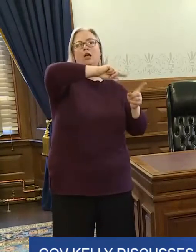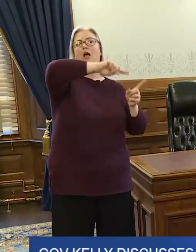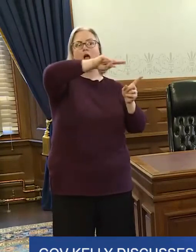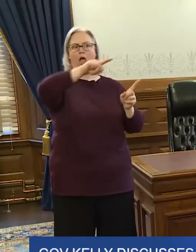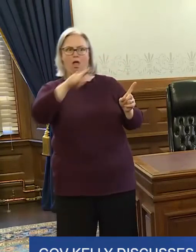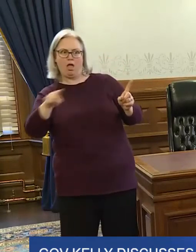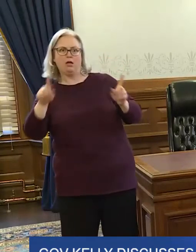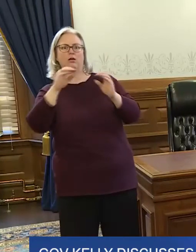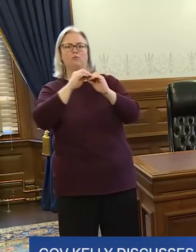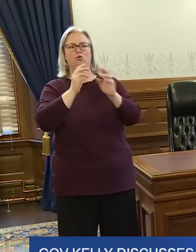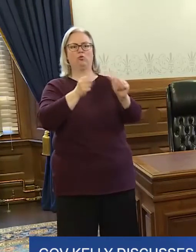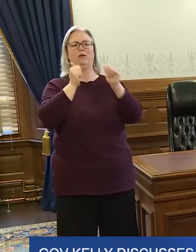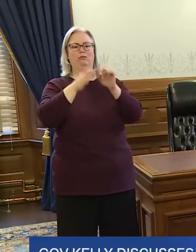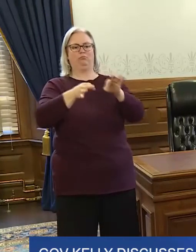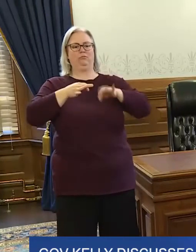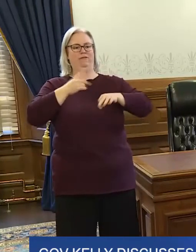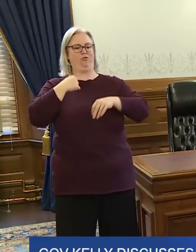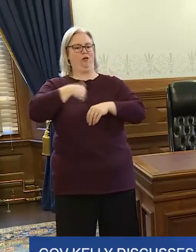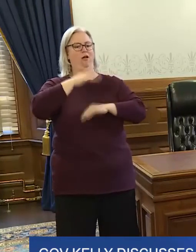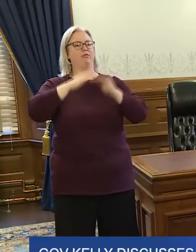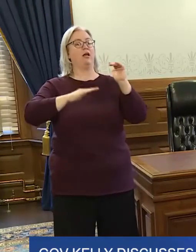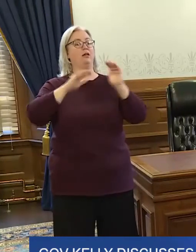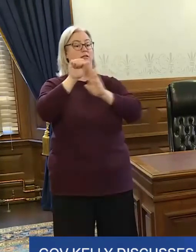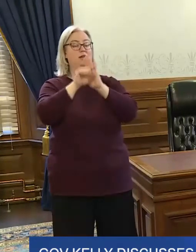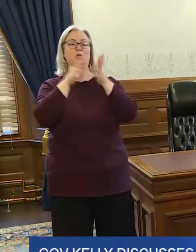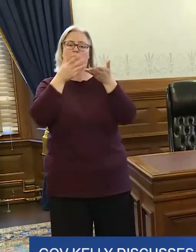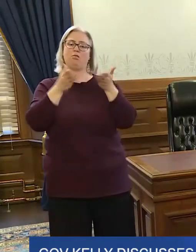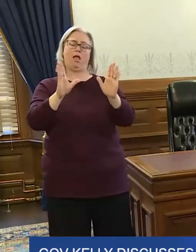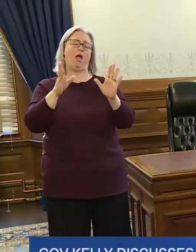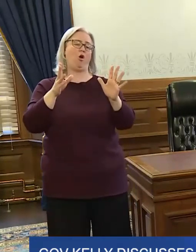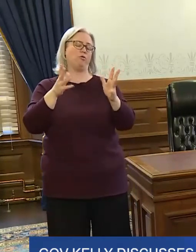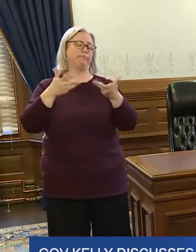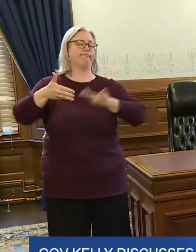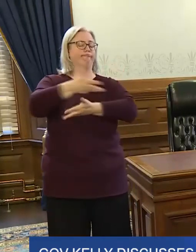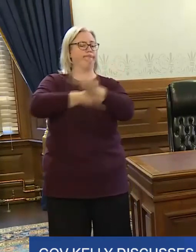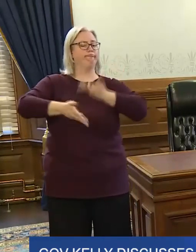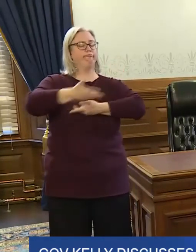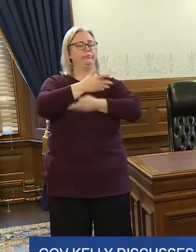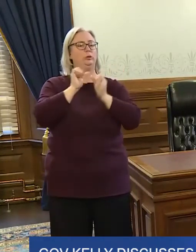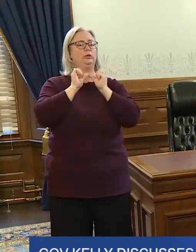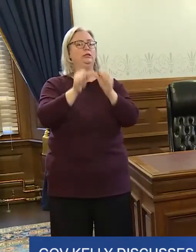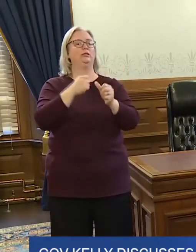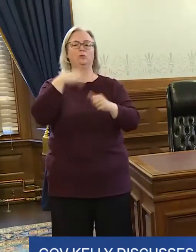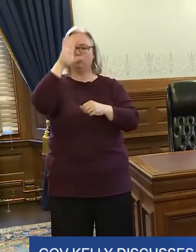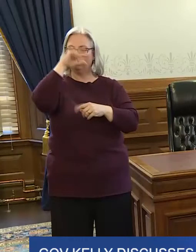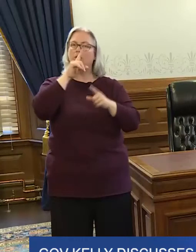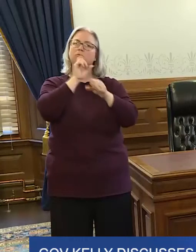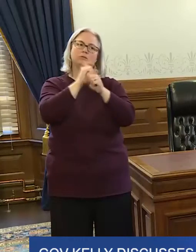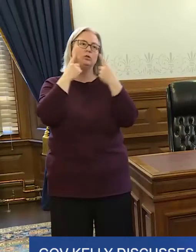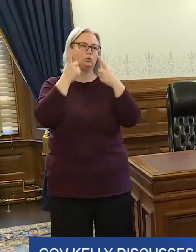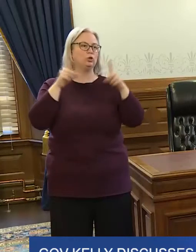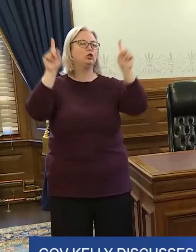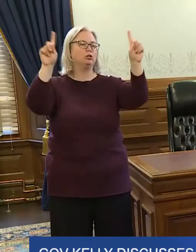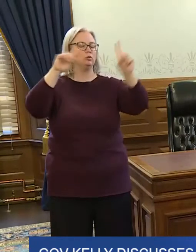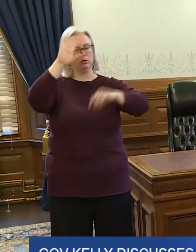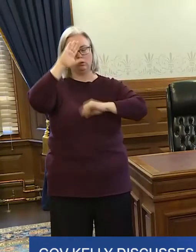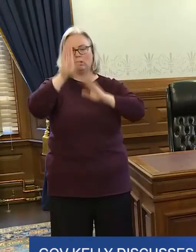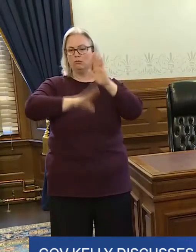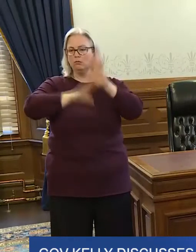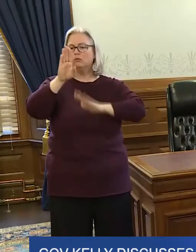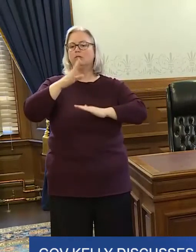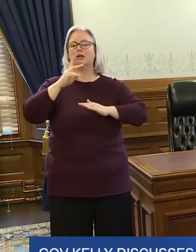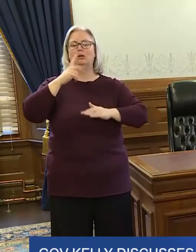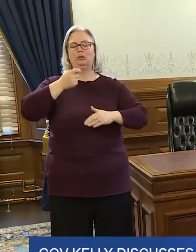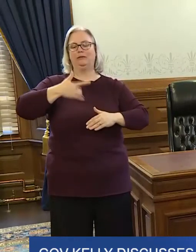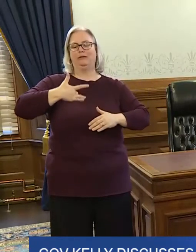for us than it is for states that allowed that to continue. So we know it works. We know it can be awkward